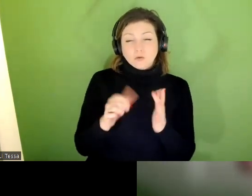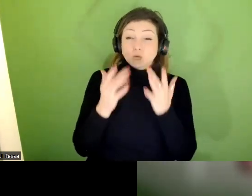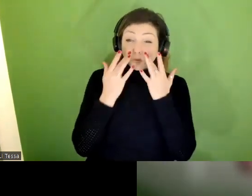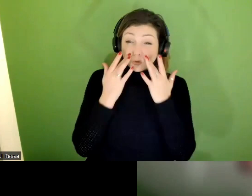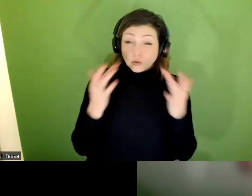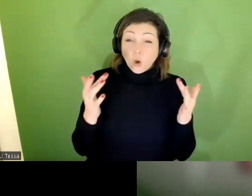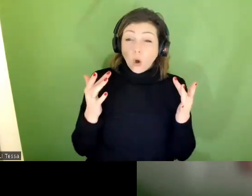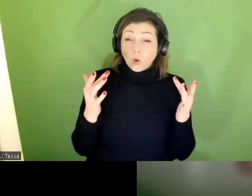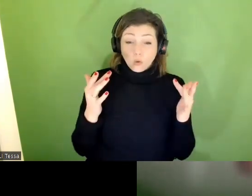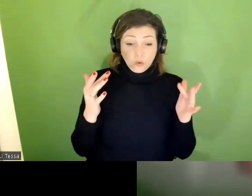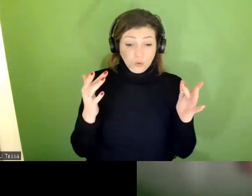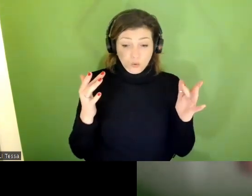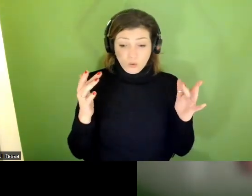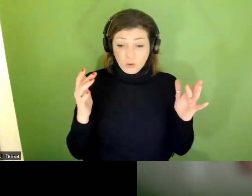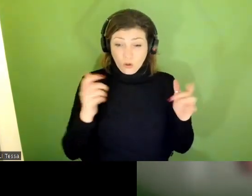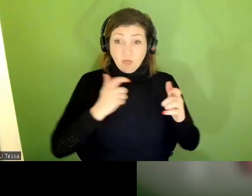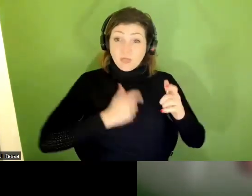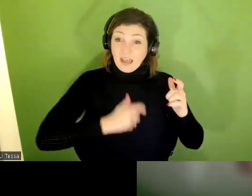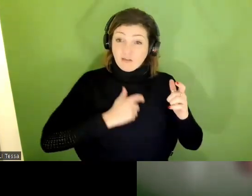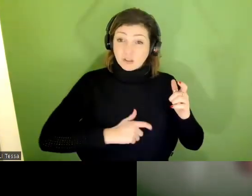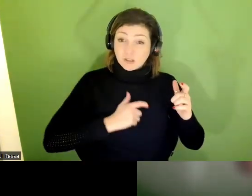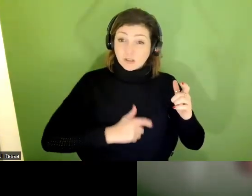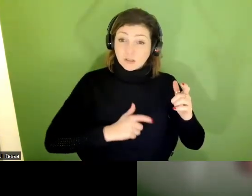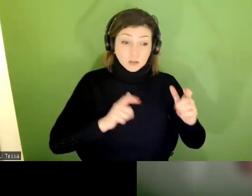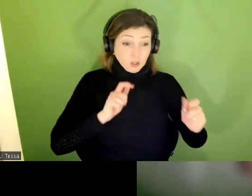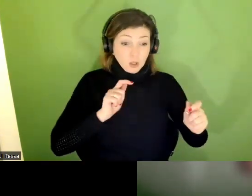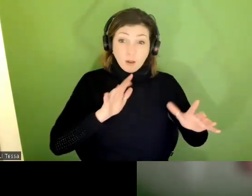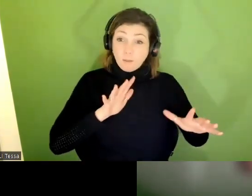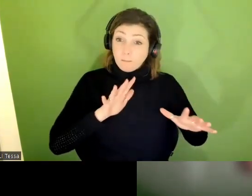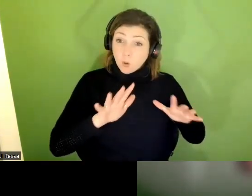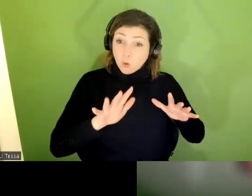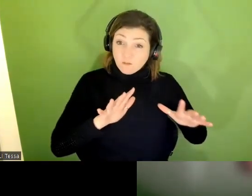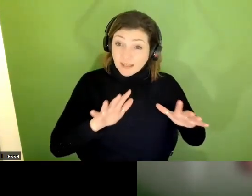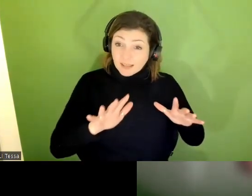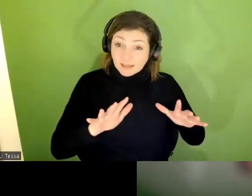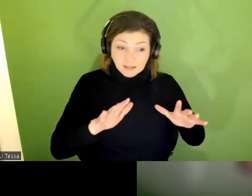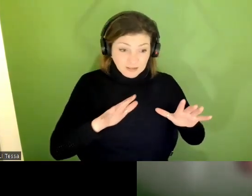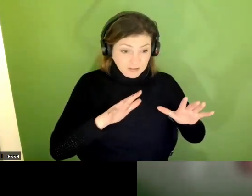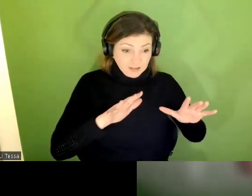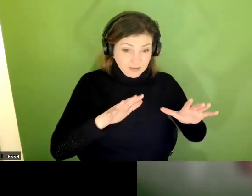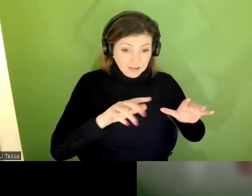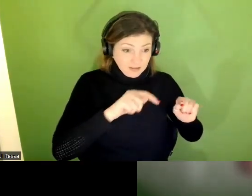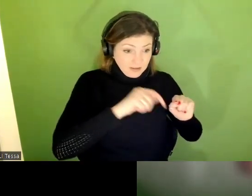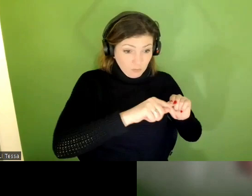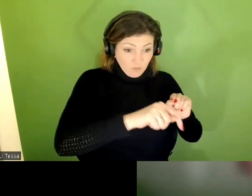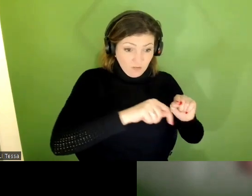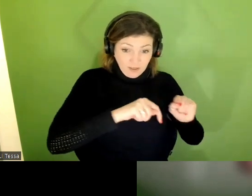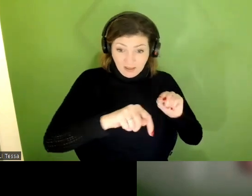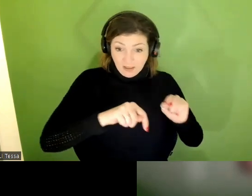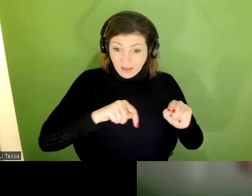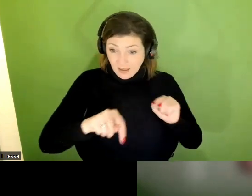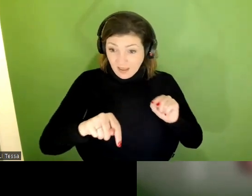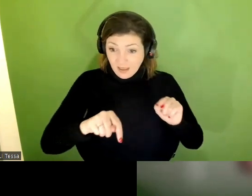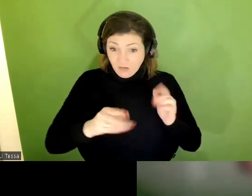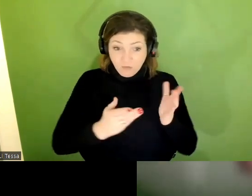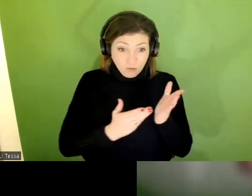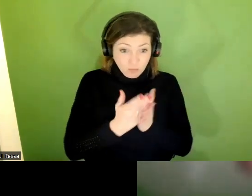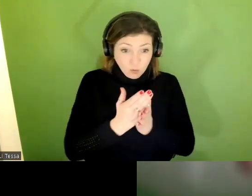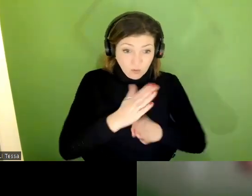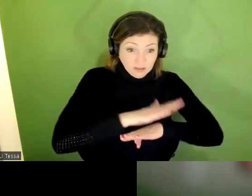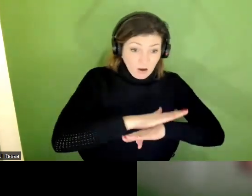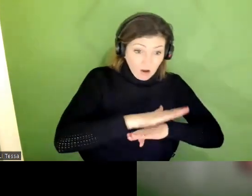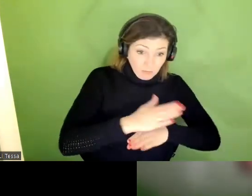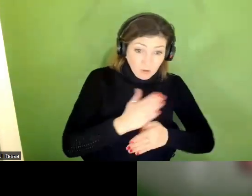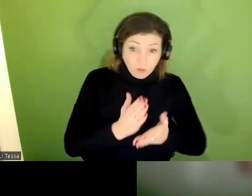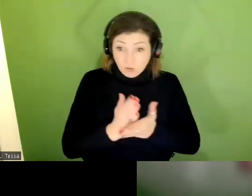moving around in a scene. And I wondered if you had any tips as to how you did that, Varsha, or how you do that, or